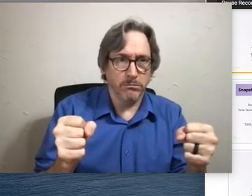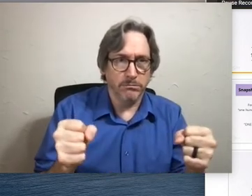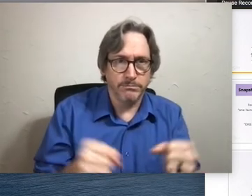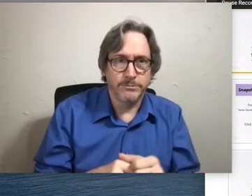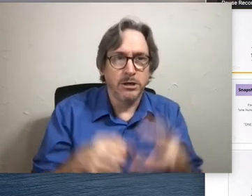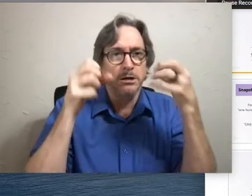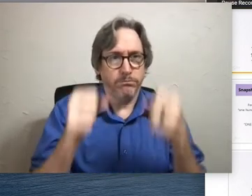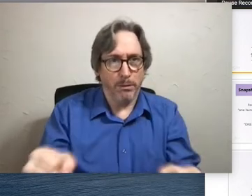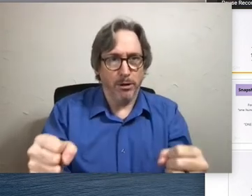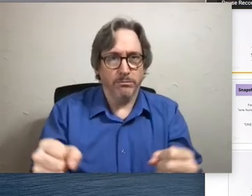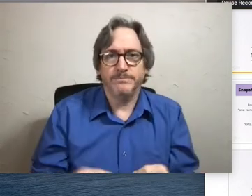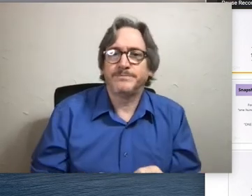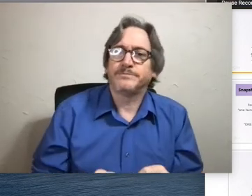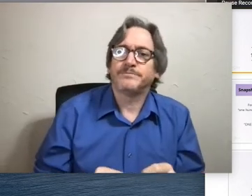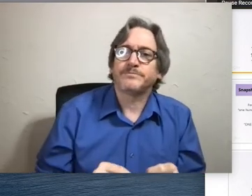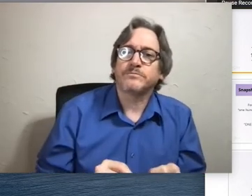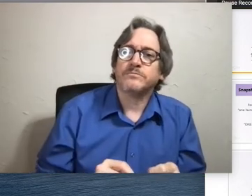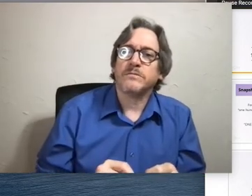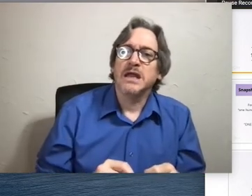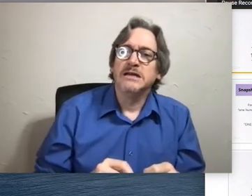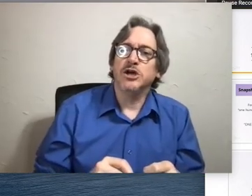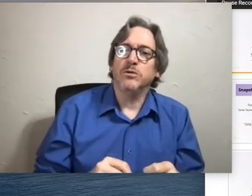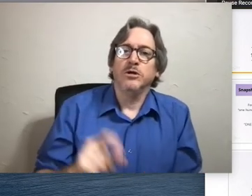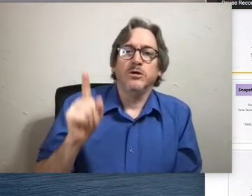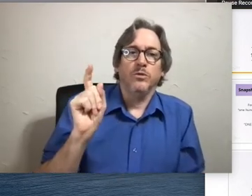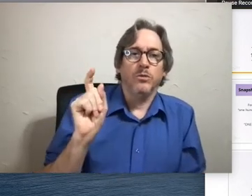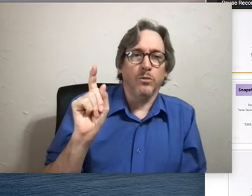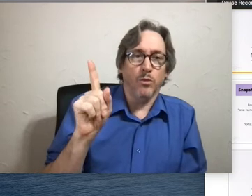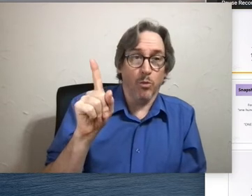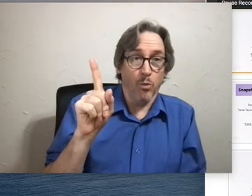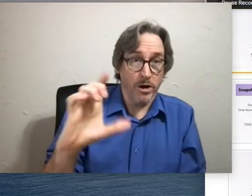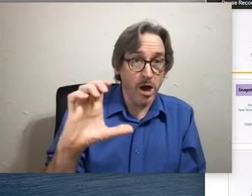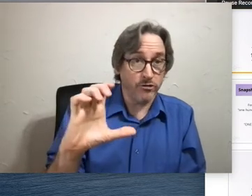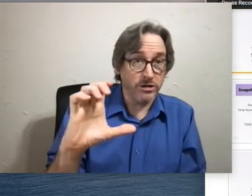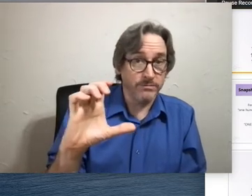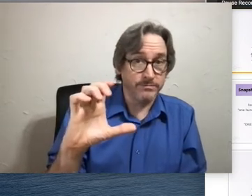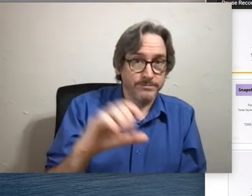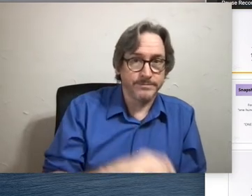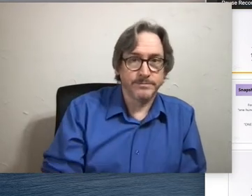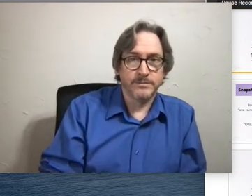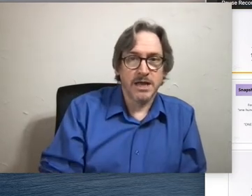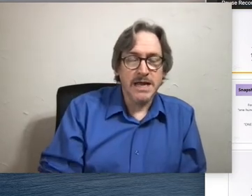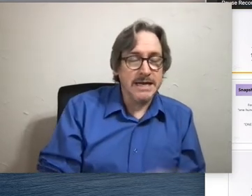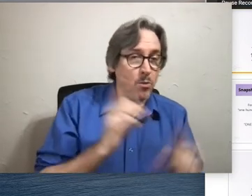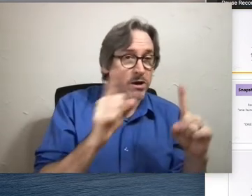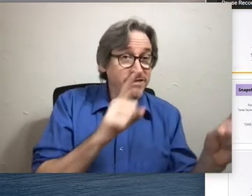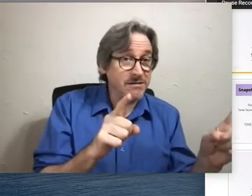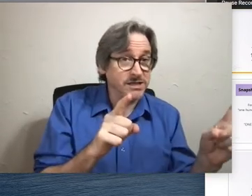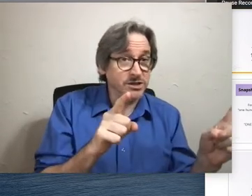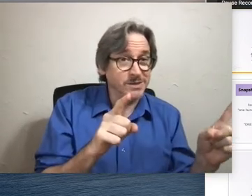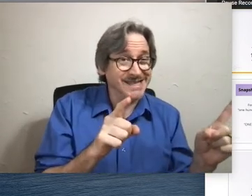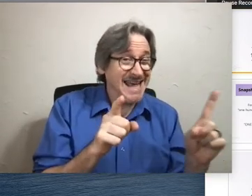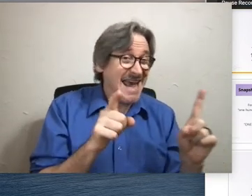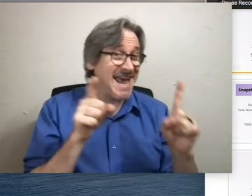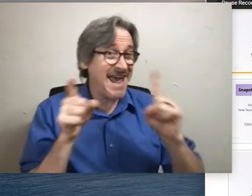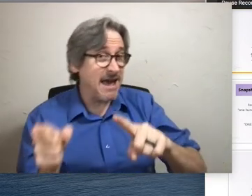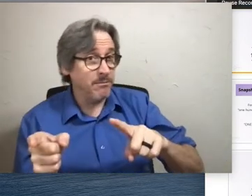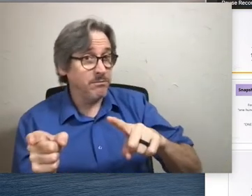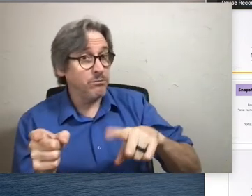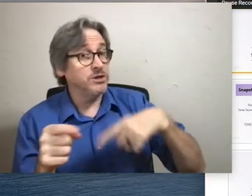ba-boom, ba-boom. So 100. Now 1000 uses